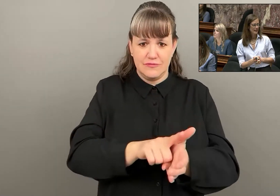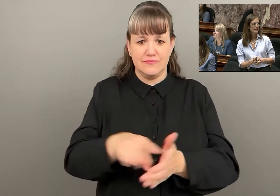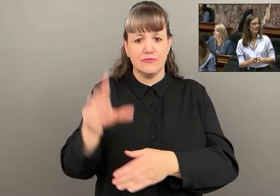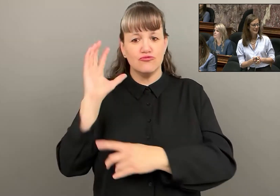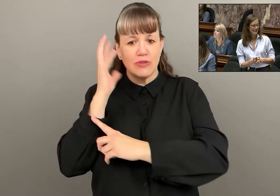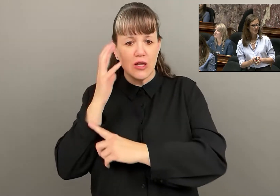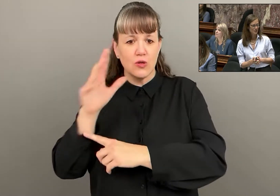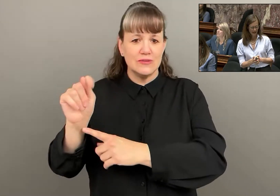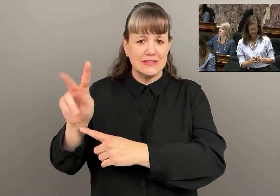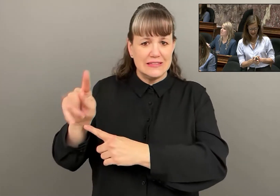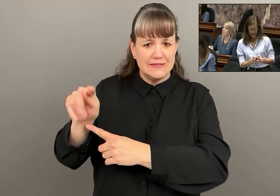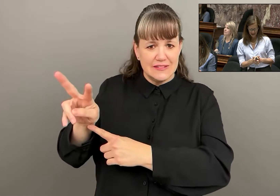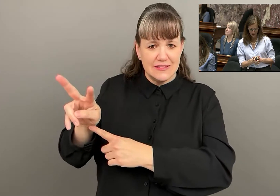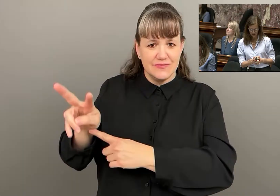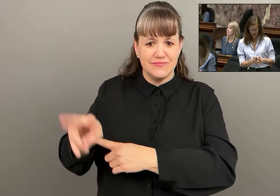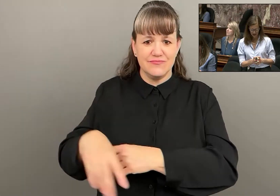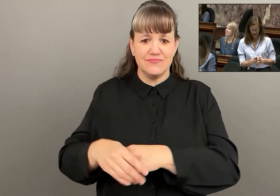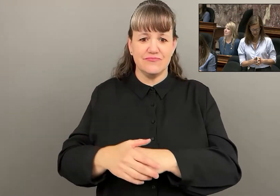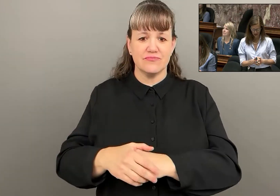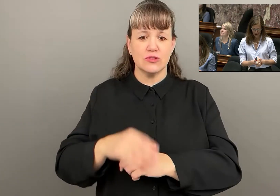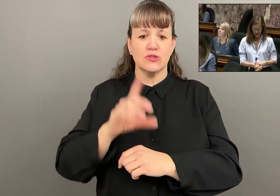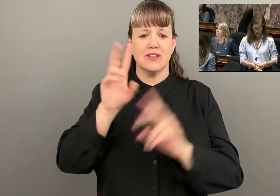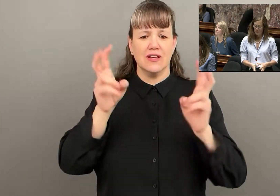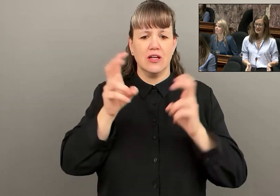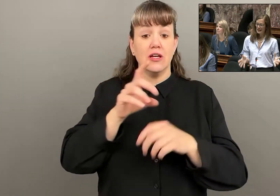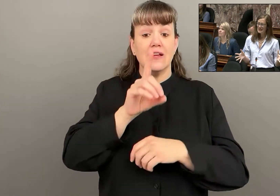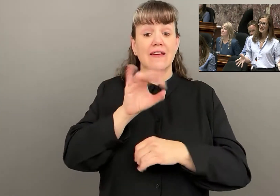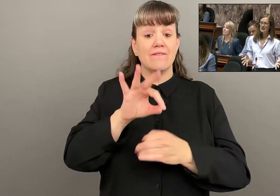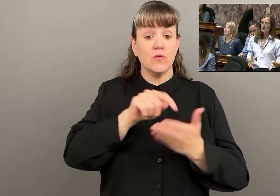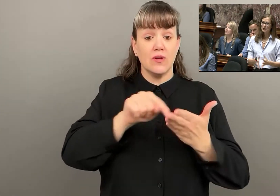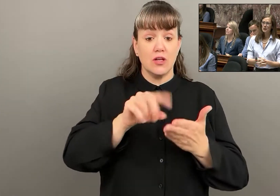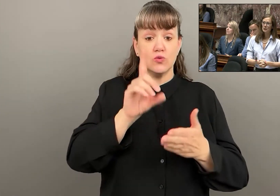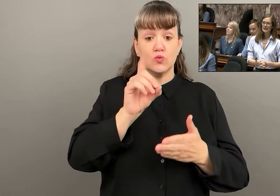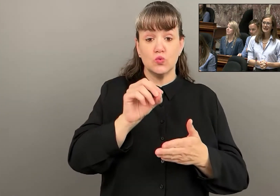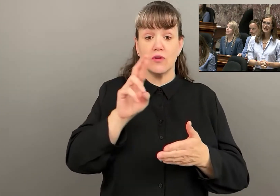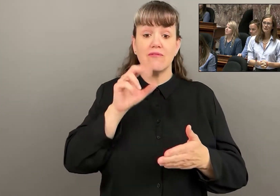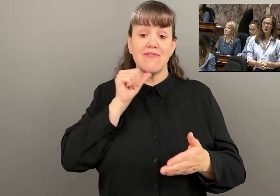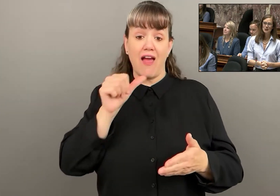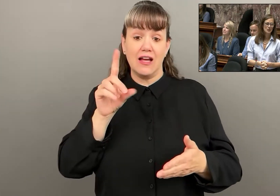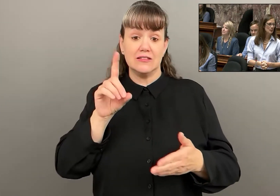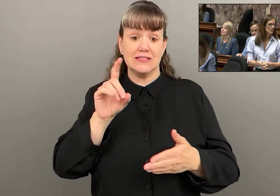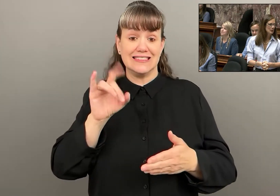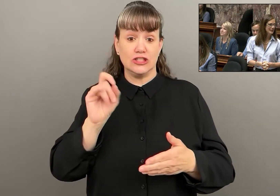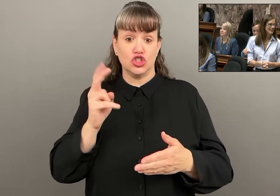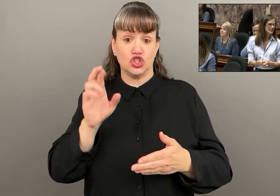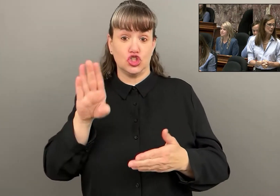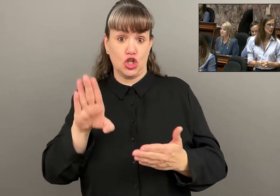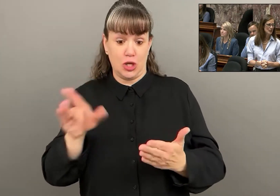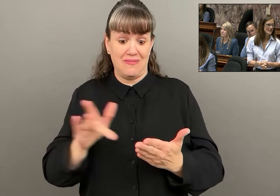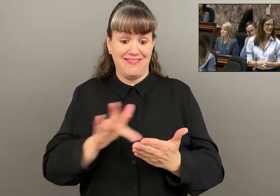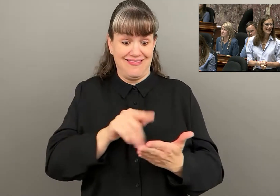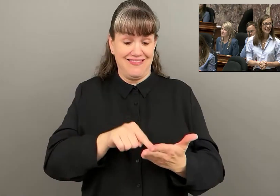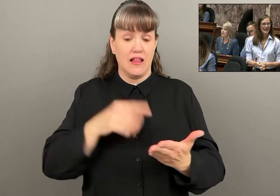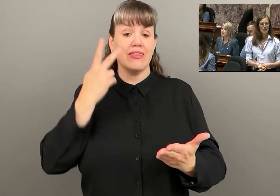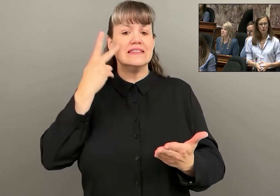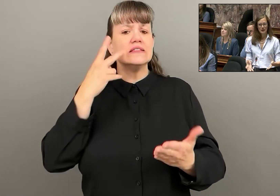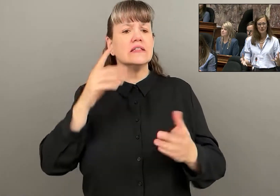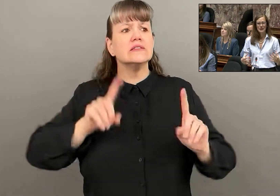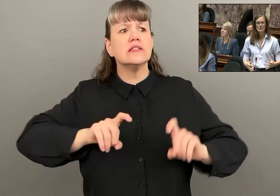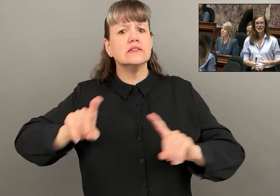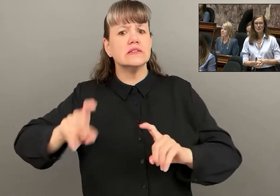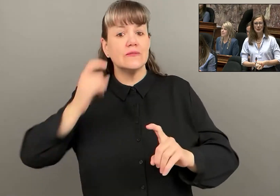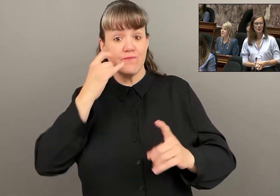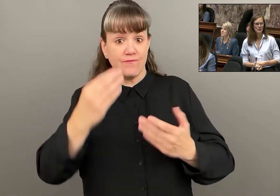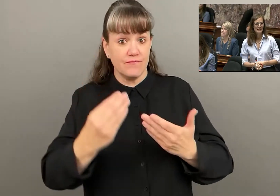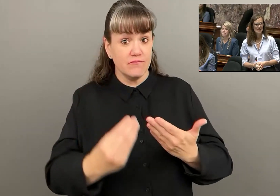to date, connected to an LTE or 5G network. We test it to make sure that we can get information to people in case of emergency. One of the